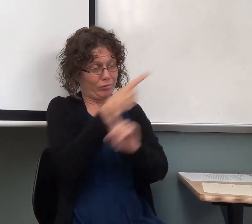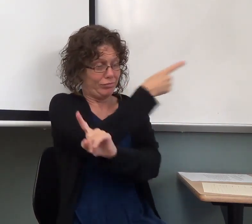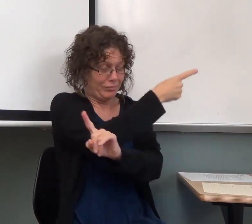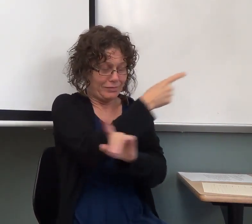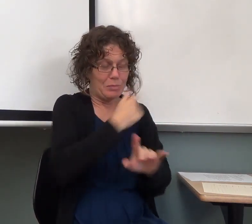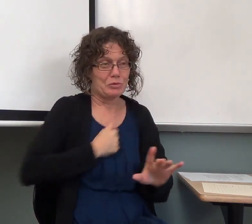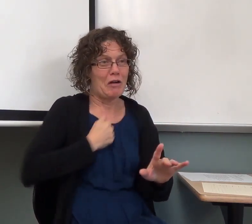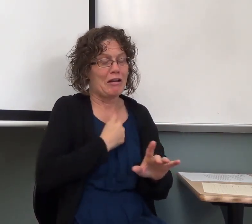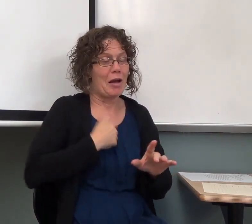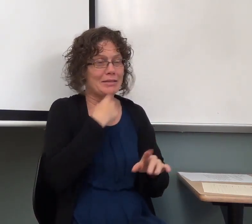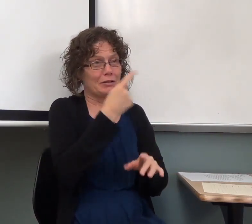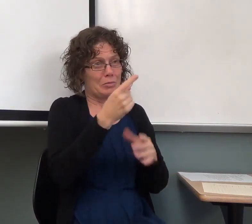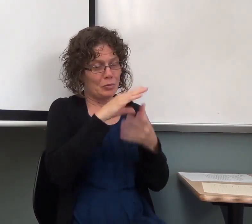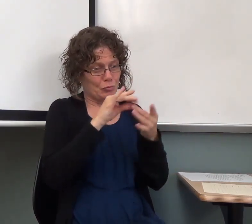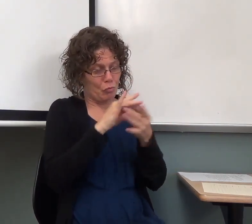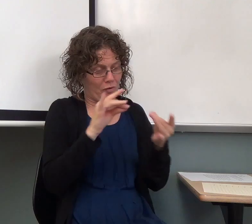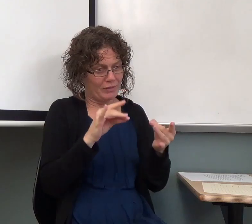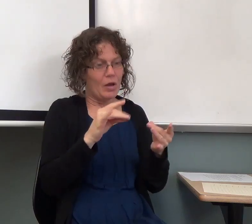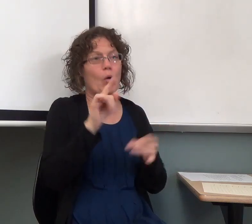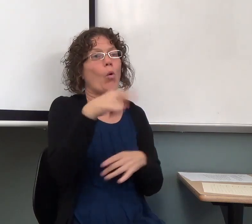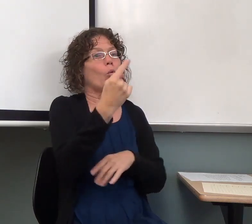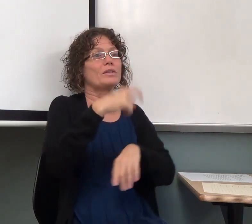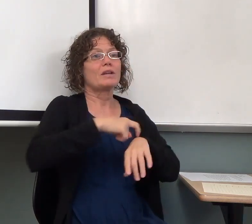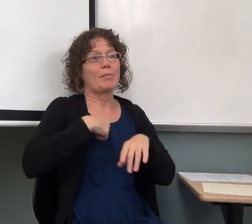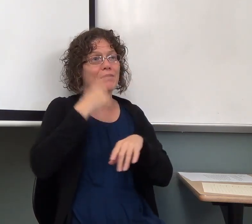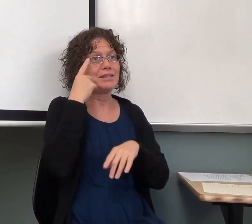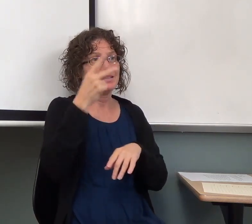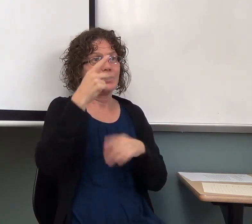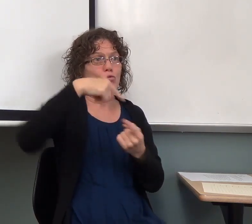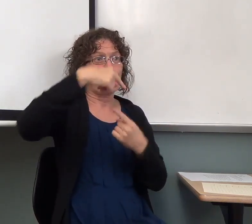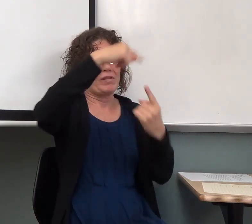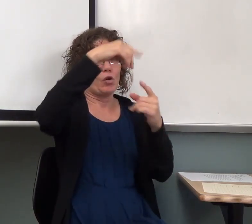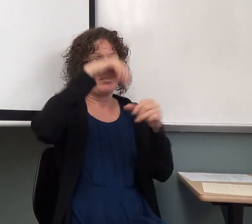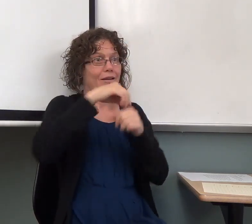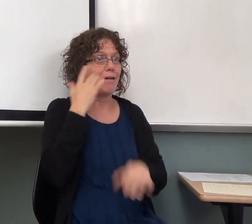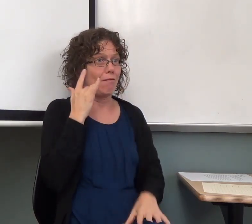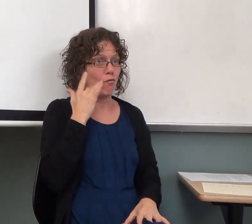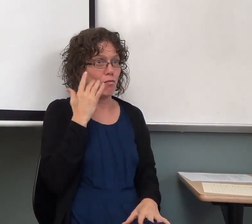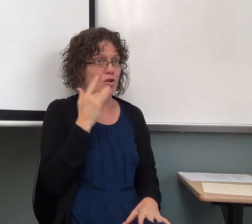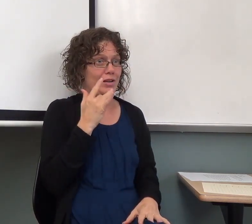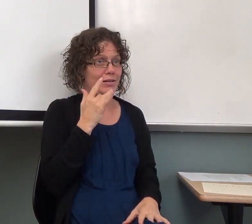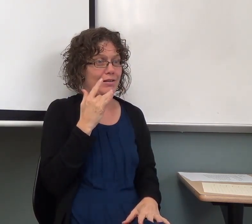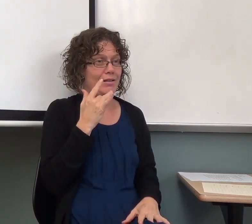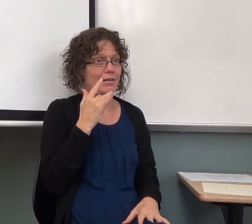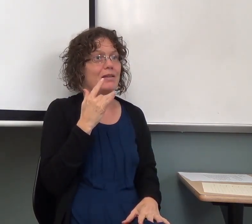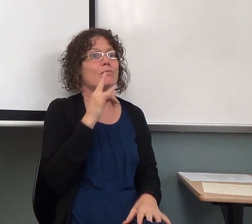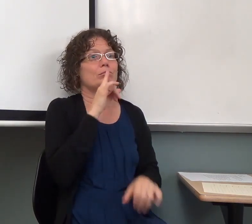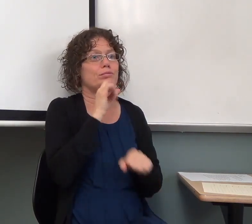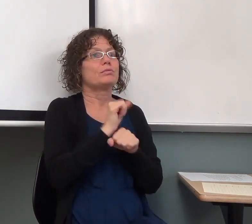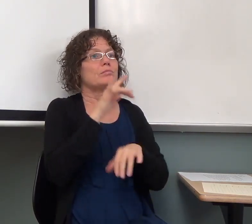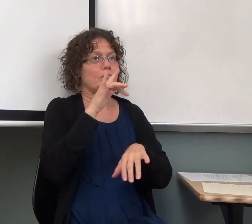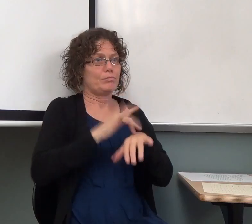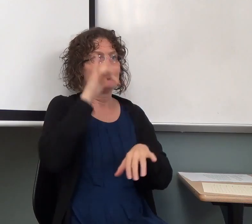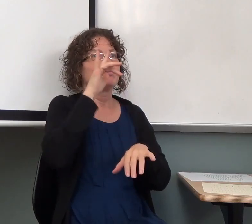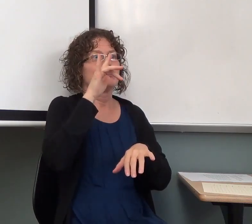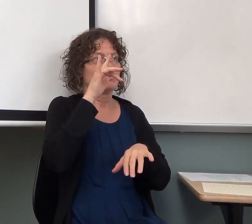I'm going to tell you anyway. The only time I've ever seen a tornado in California literally touched down 2 blocks from my parents'